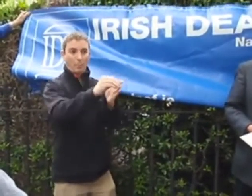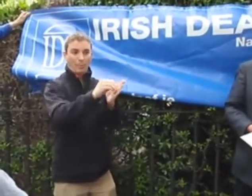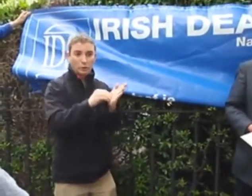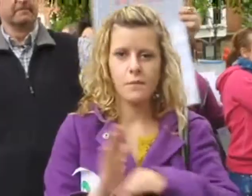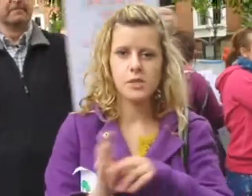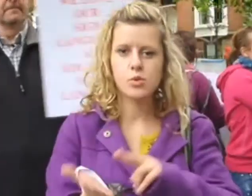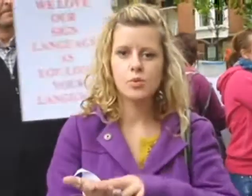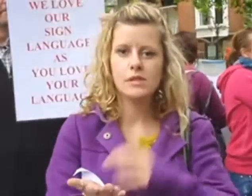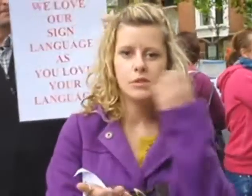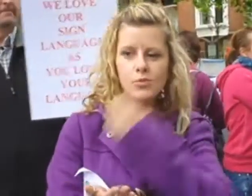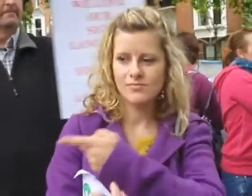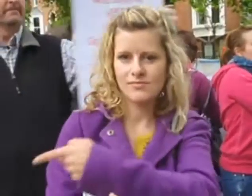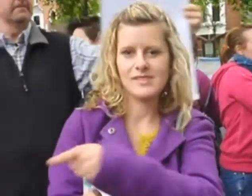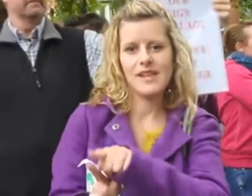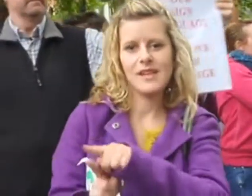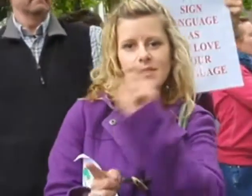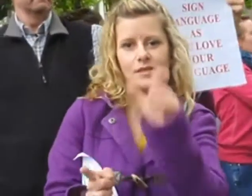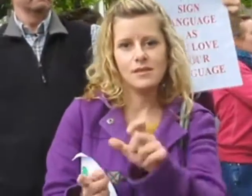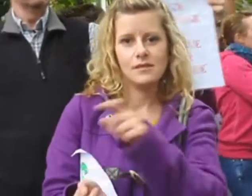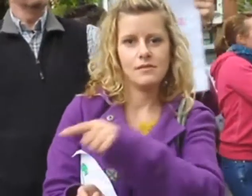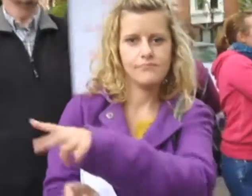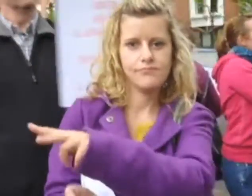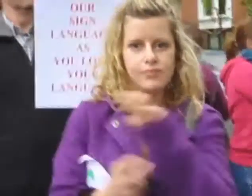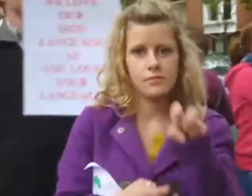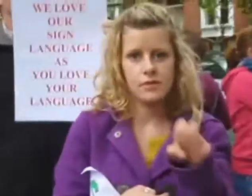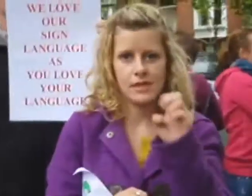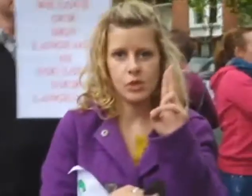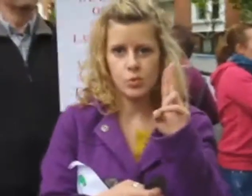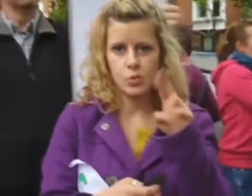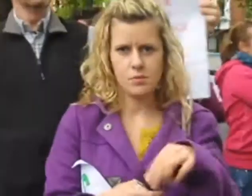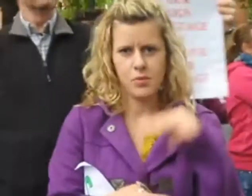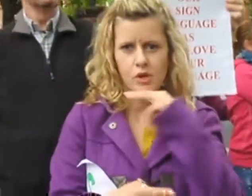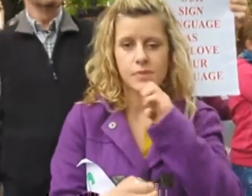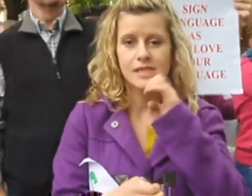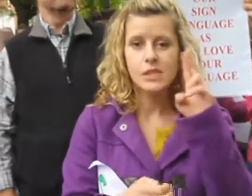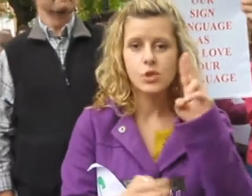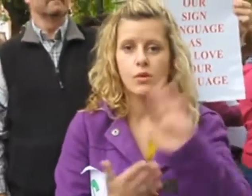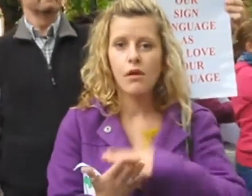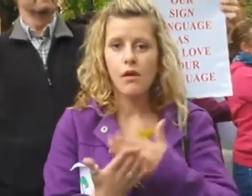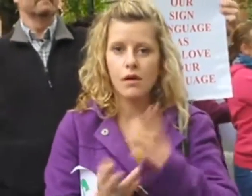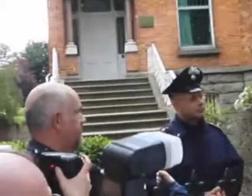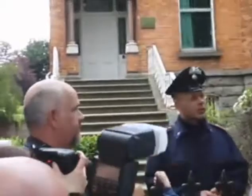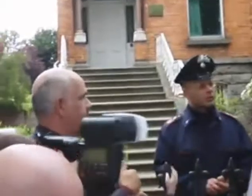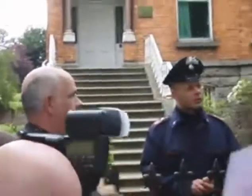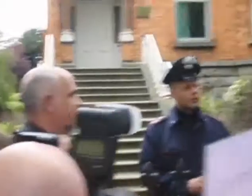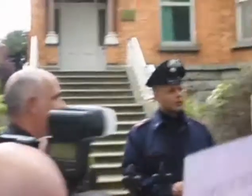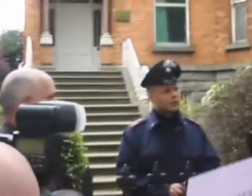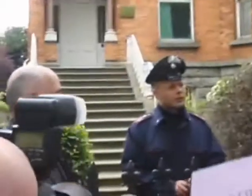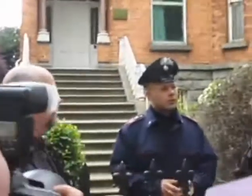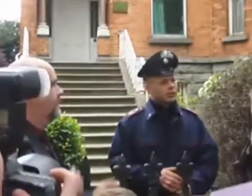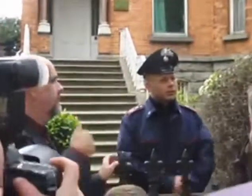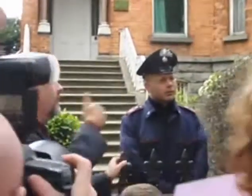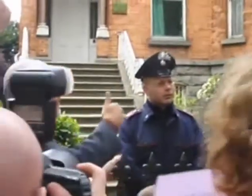Thanks to John Bosco for arranging for everybody to come here. And we have a letter that's an IDF headed